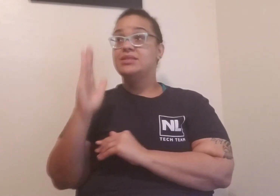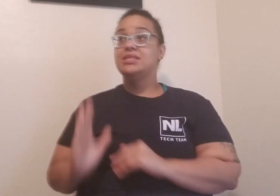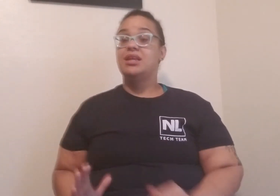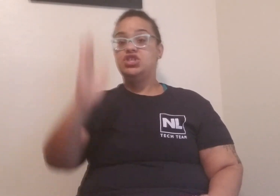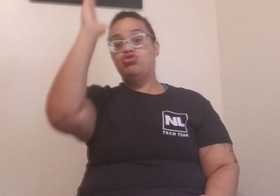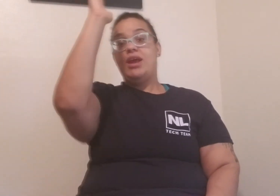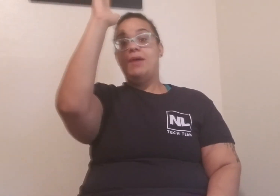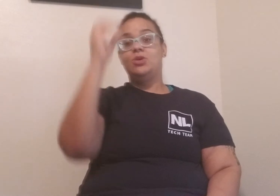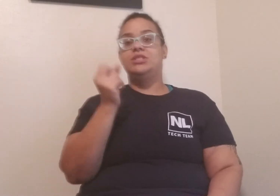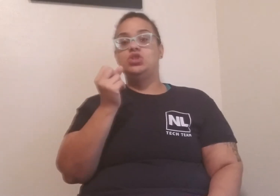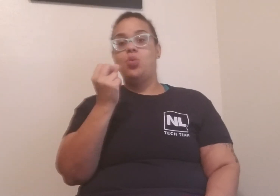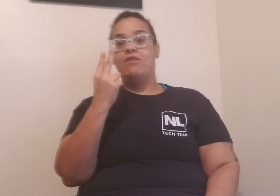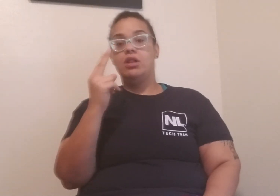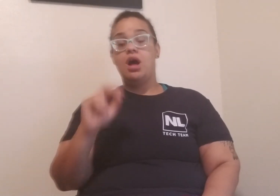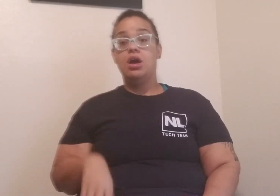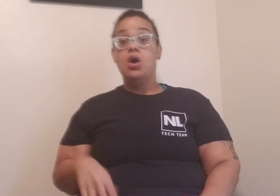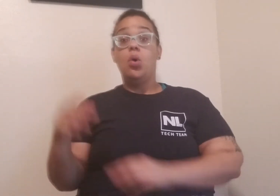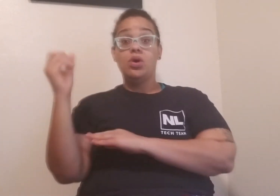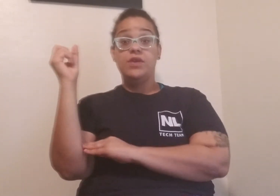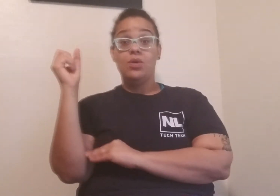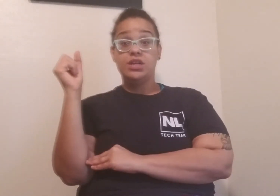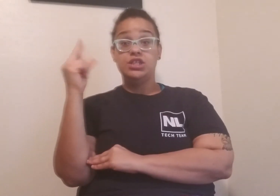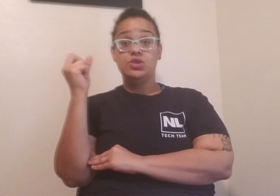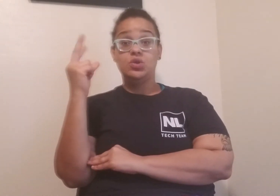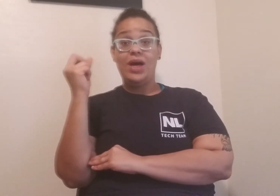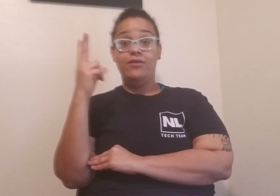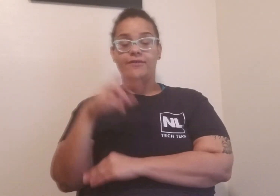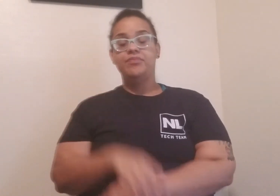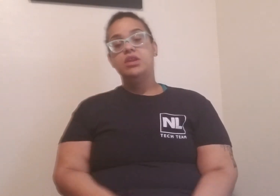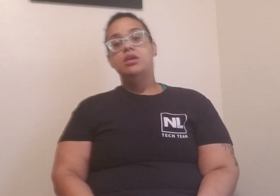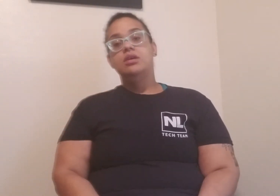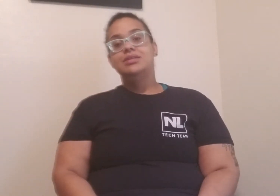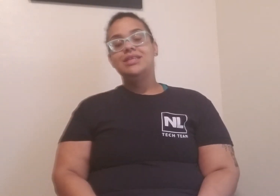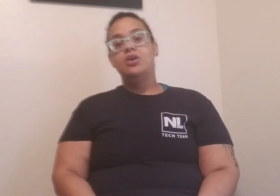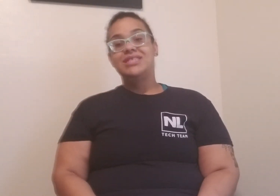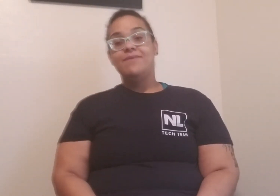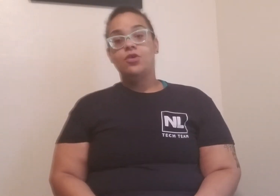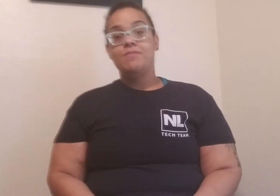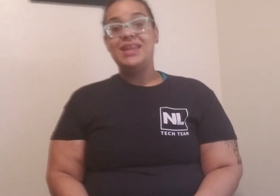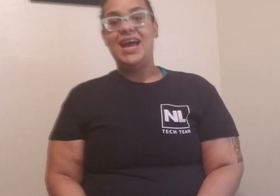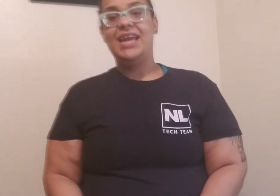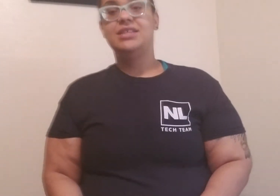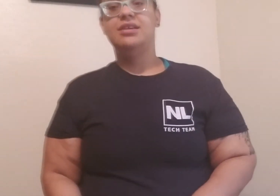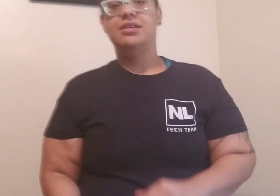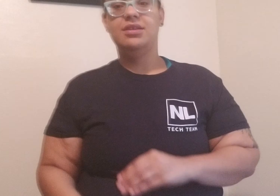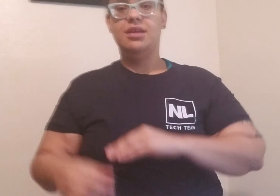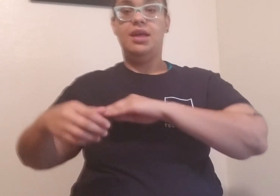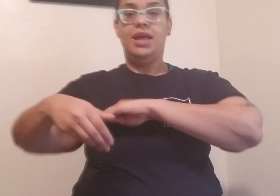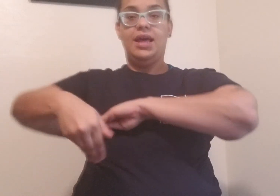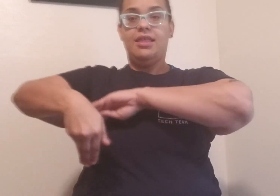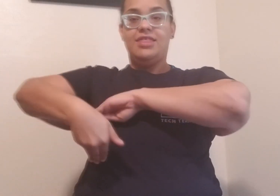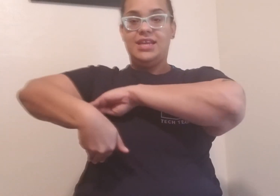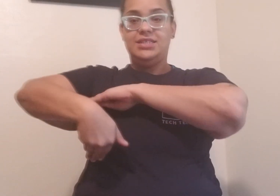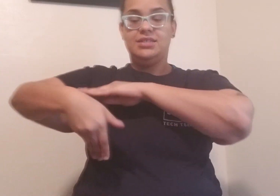sun is straight up, so it's 12 o'clock. Or if you wanted to do 12. So same for midnight. This,